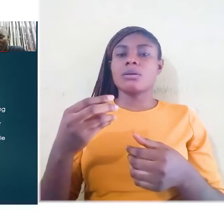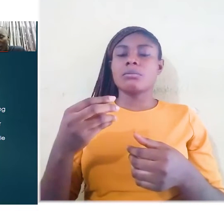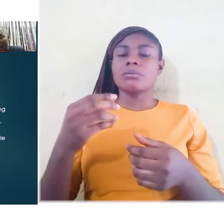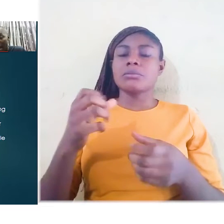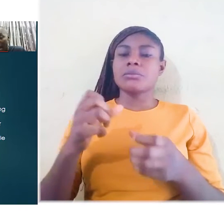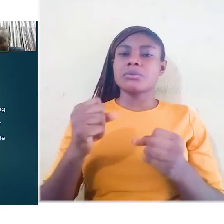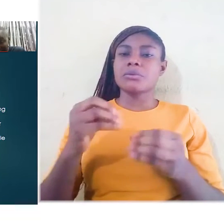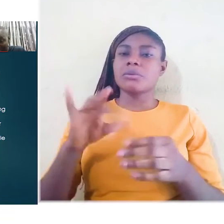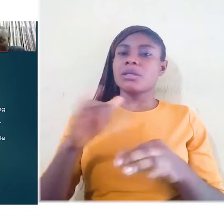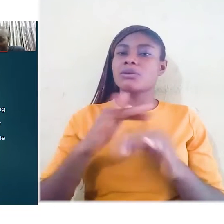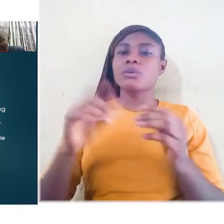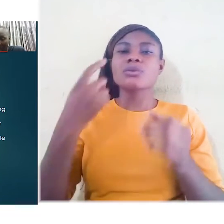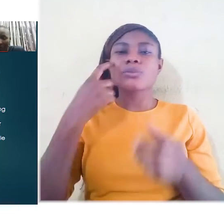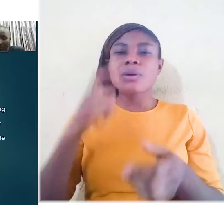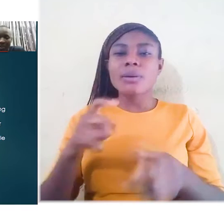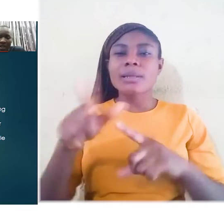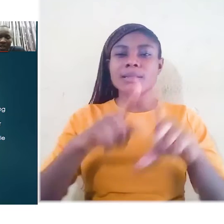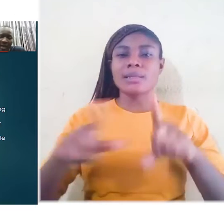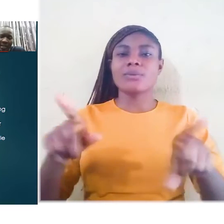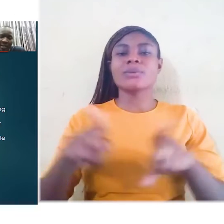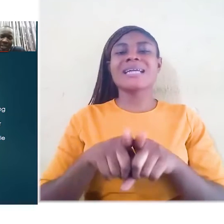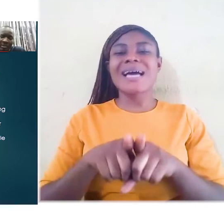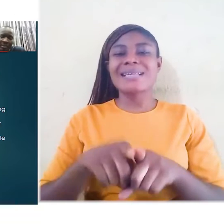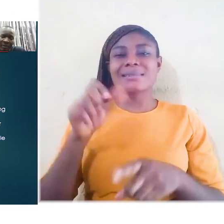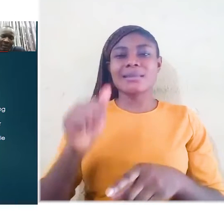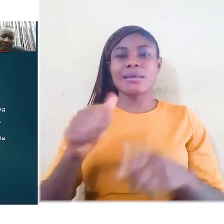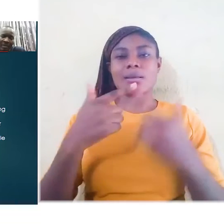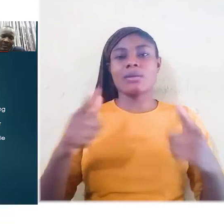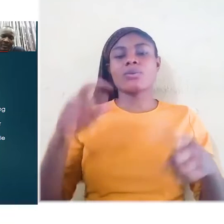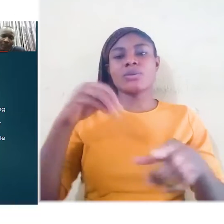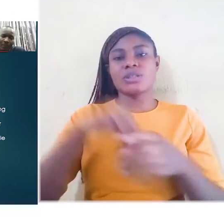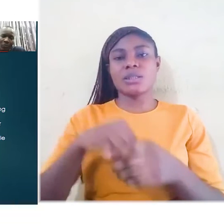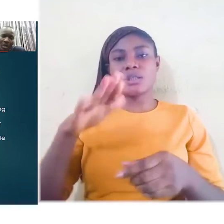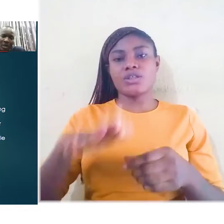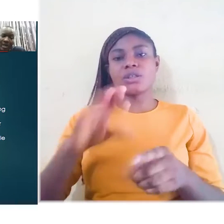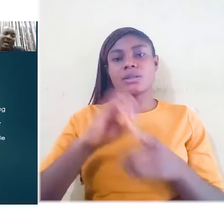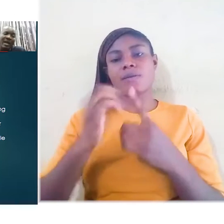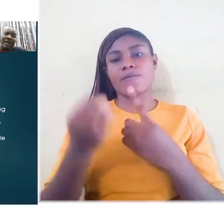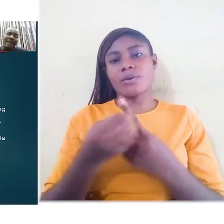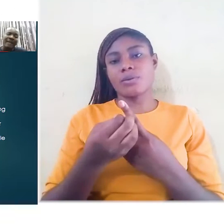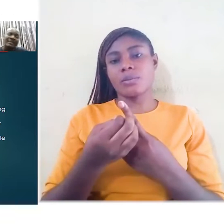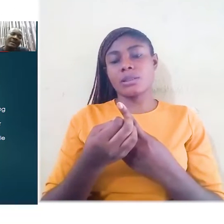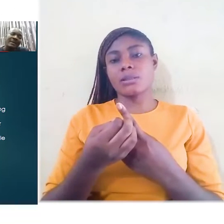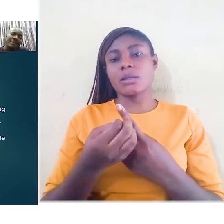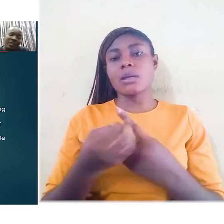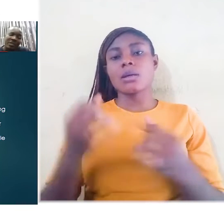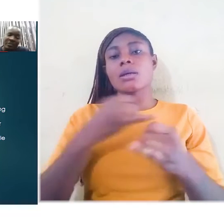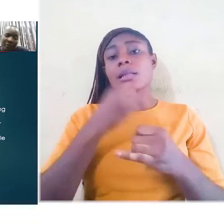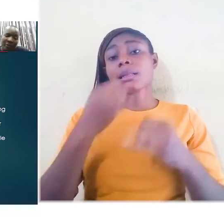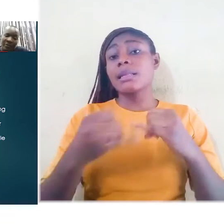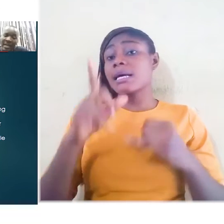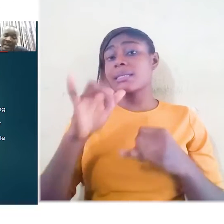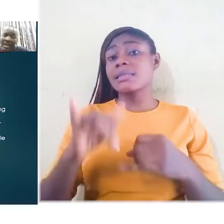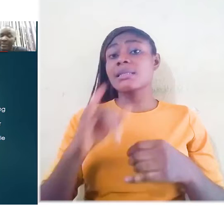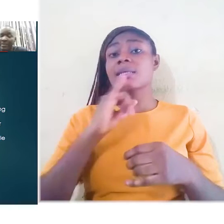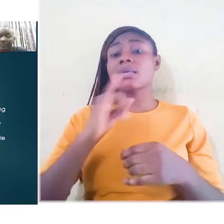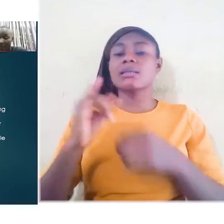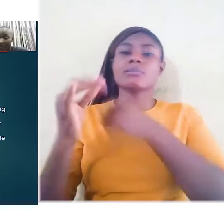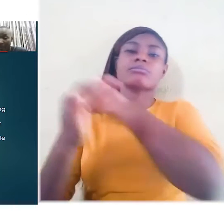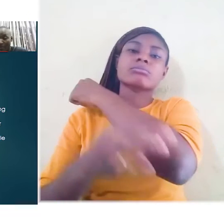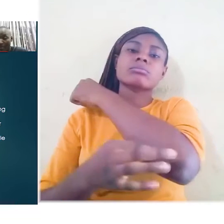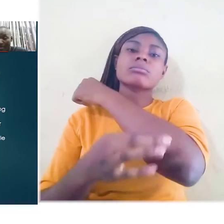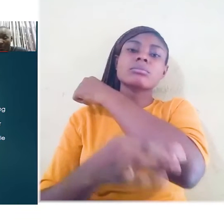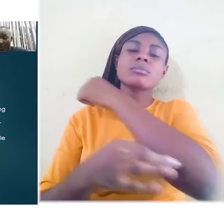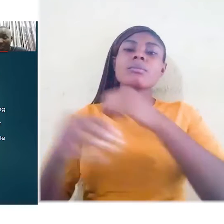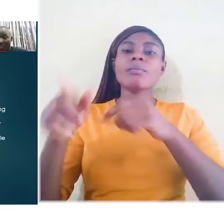language as a language in a child's environment. And lastly is the foreign sign language